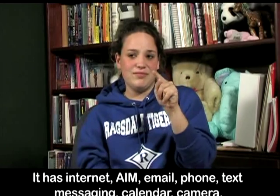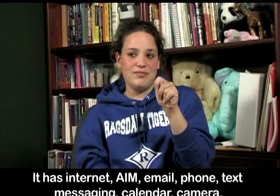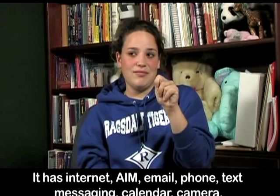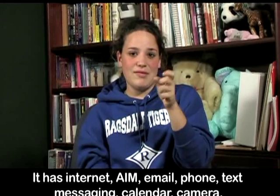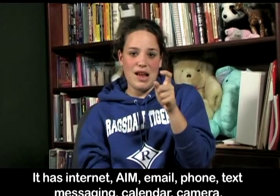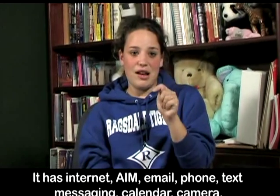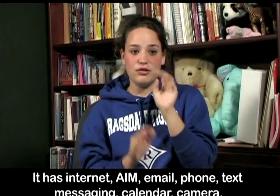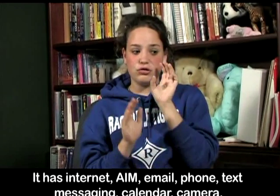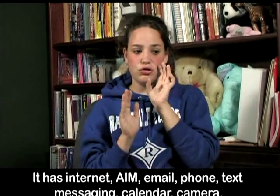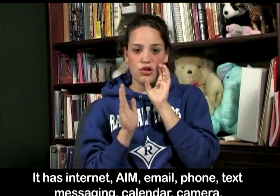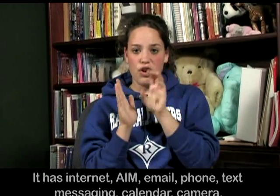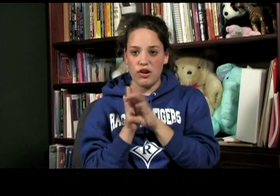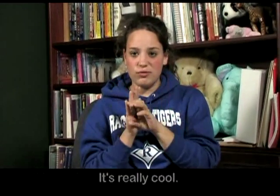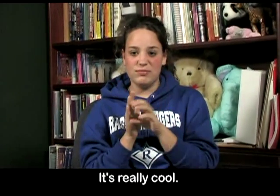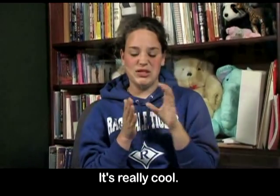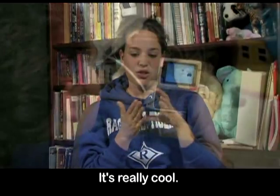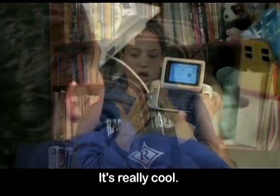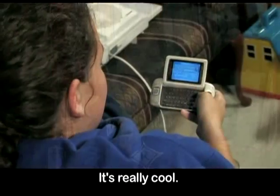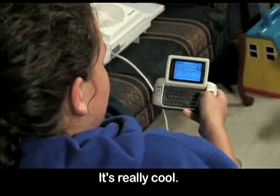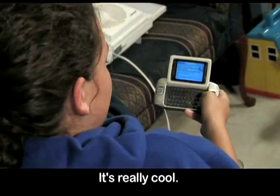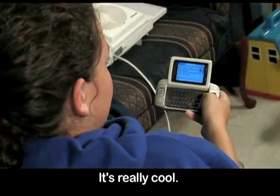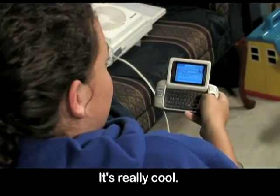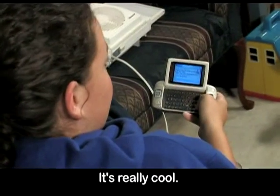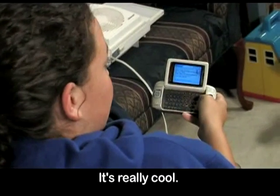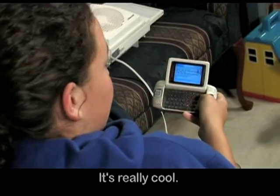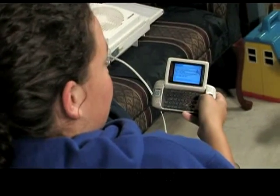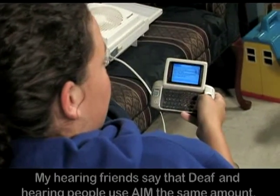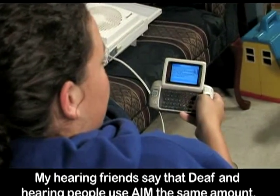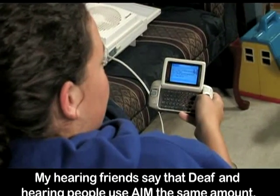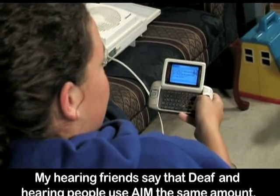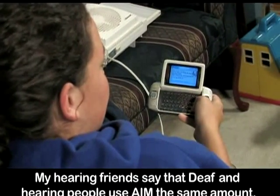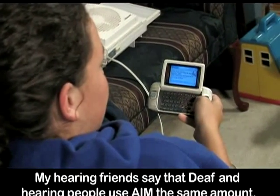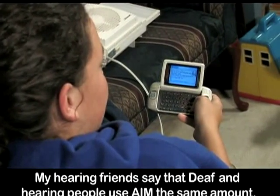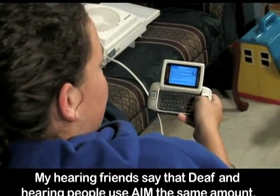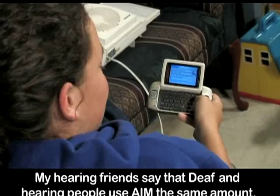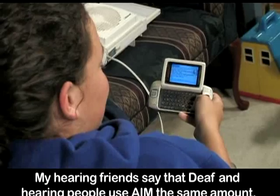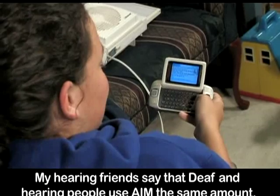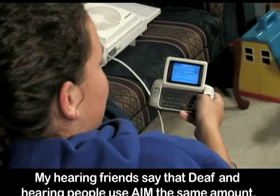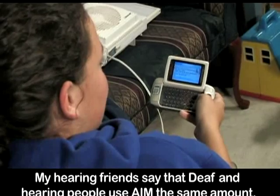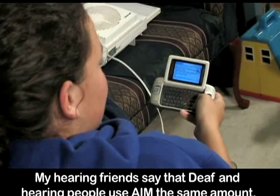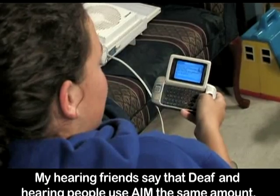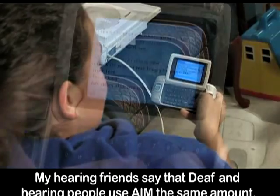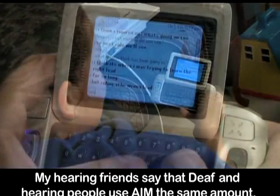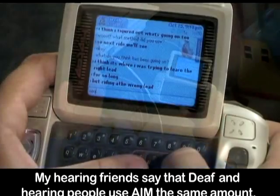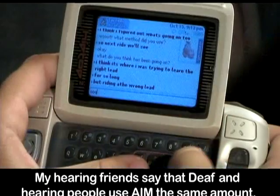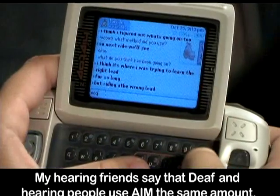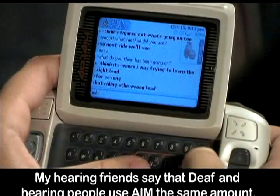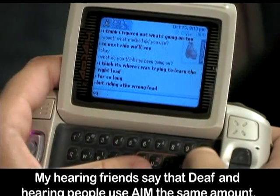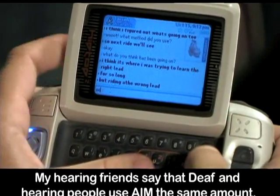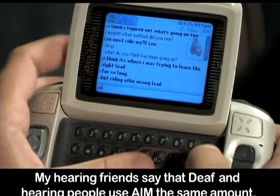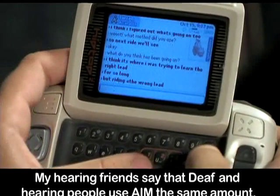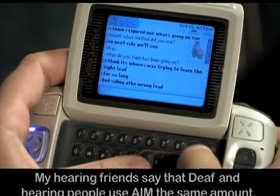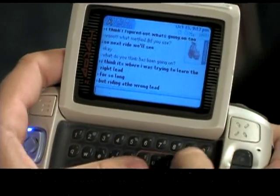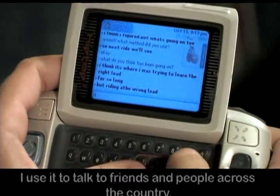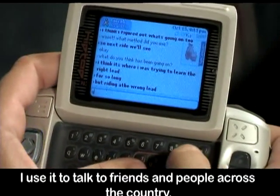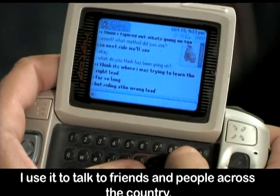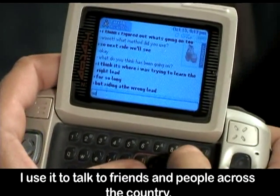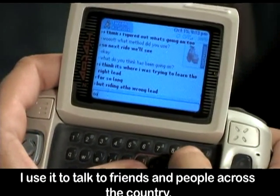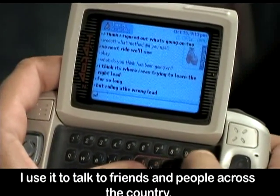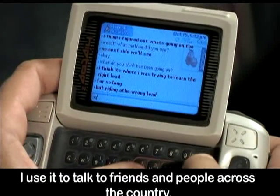camera. It's really cool. My hearing friends say that deaf and hearing people use AIM the same amount. I